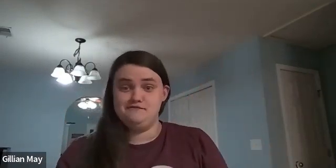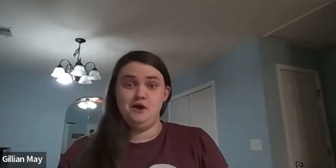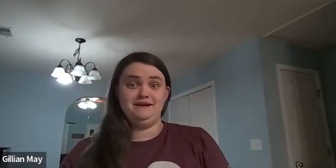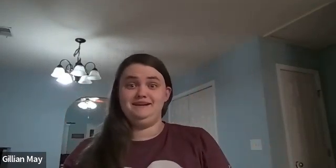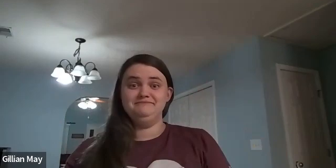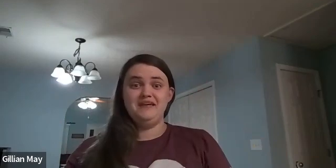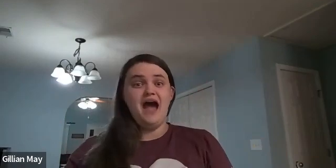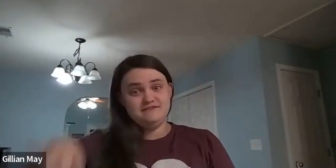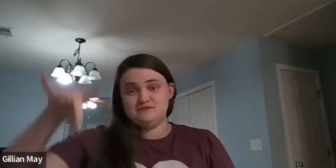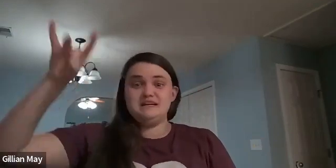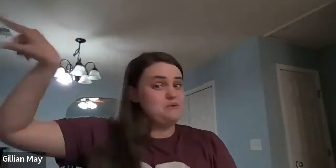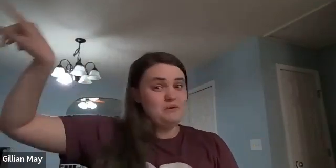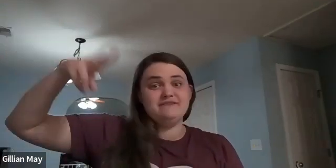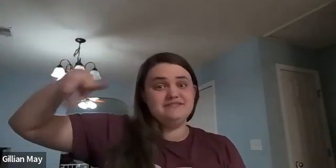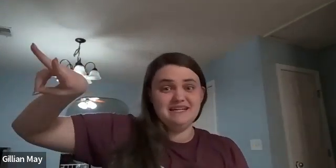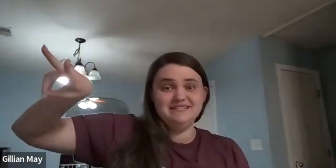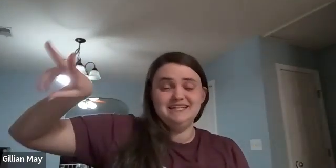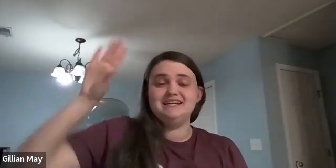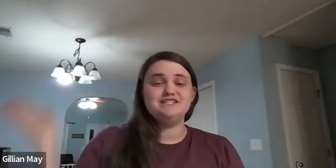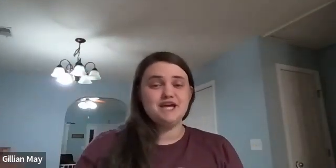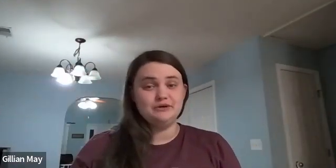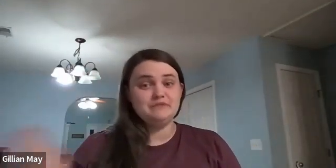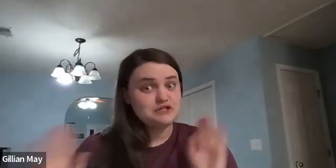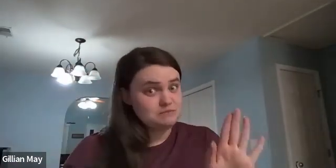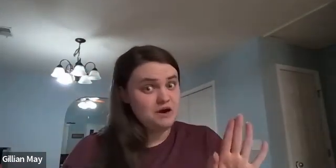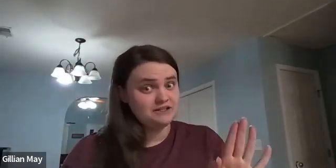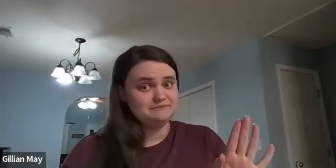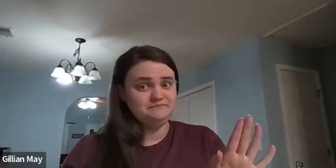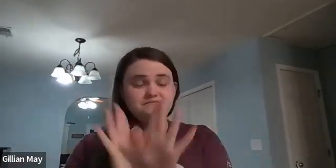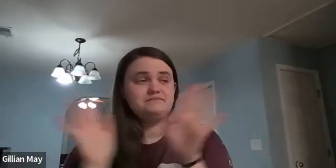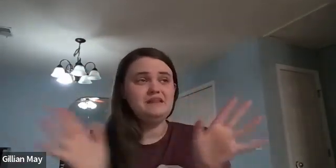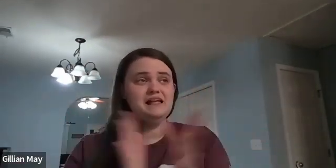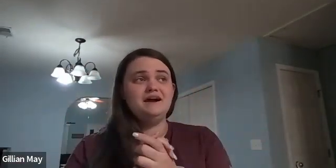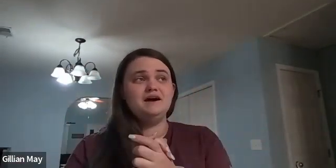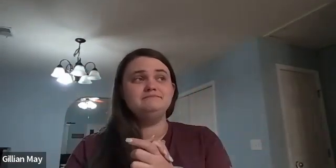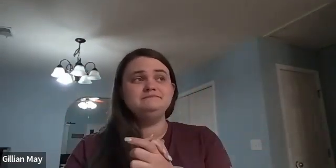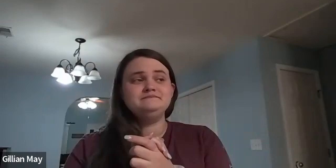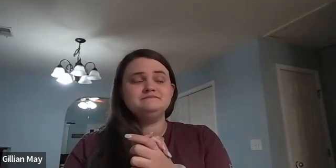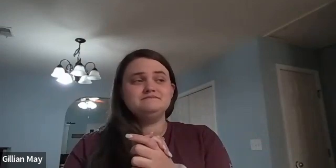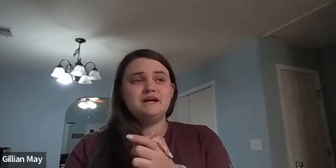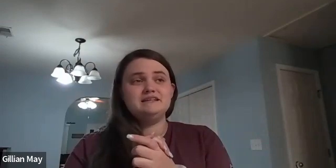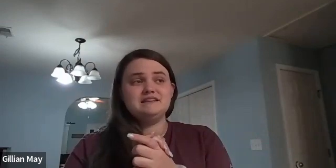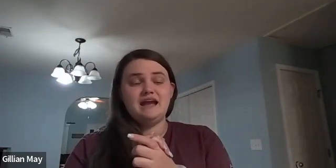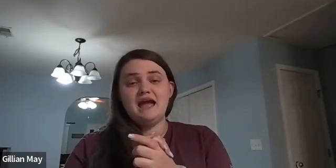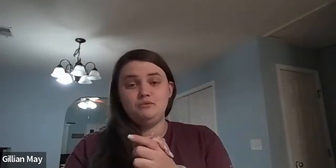no idea. I just picked up on what I've seen. And so they're smart. And, but I had one